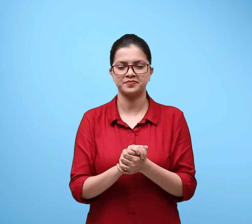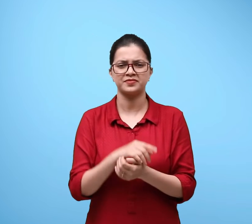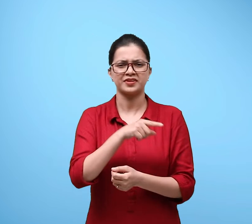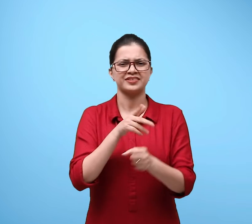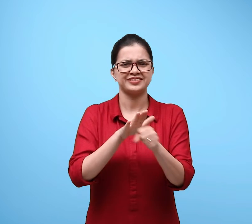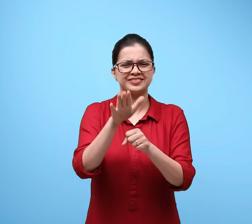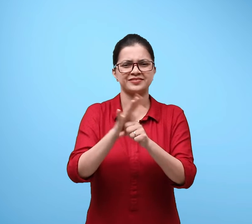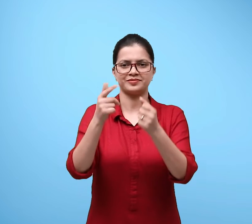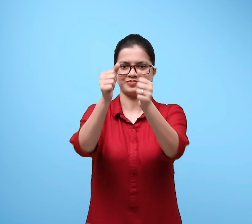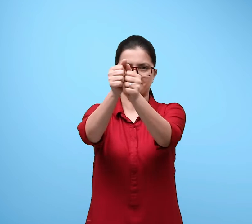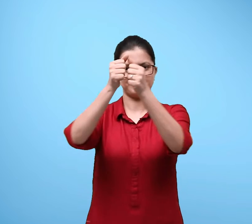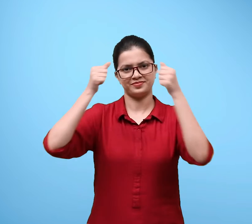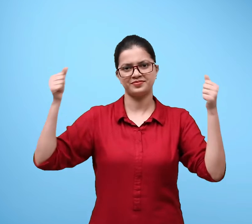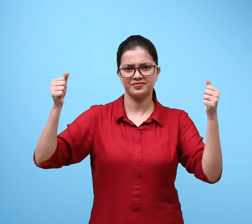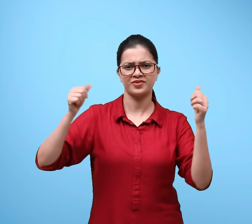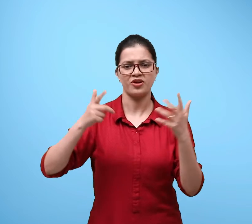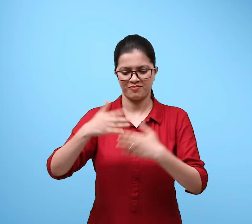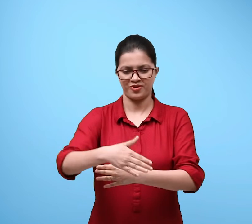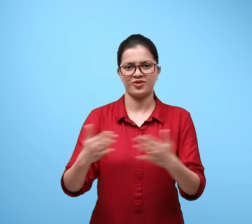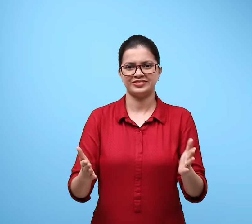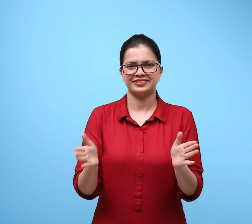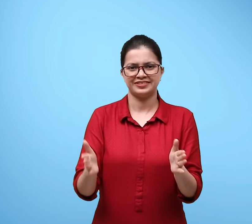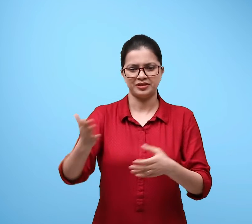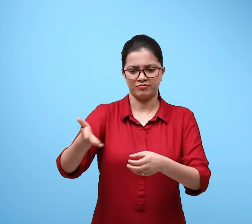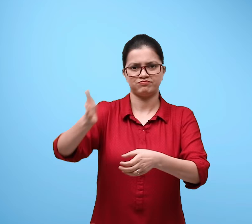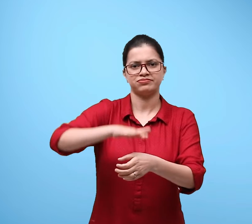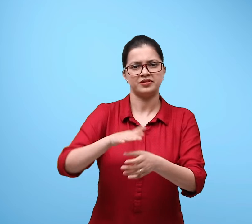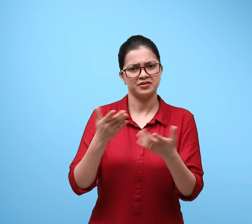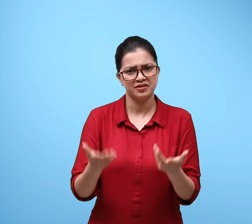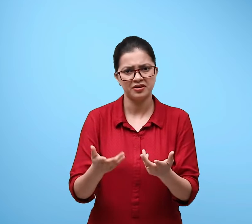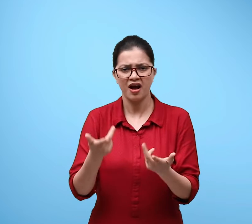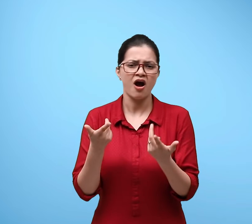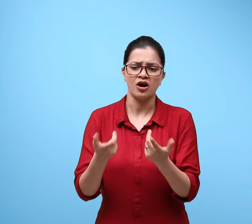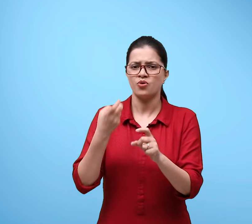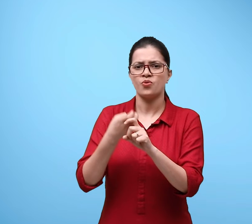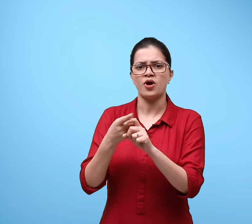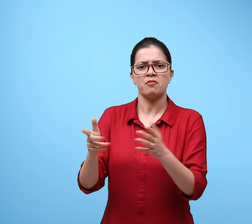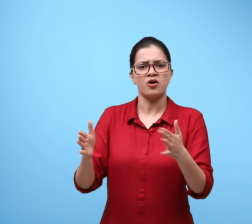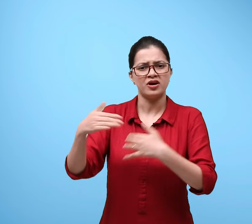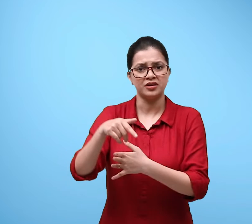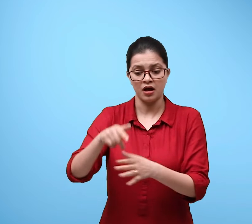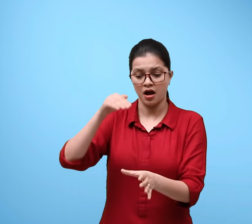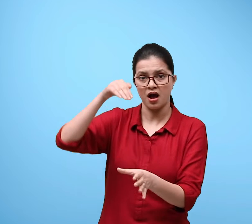You cannot tell what is kept in a closed wooden box, a cardboard carton, or a metal container.